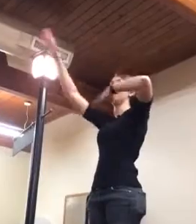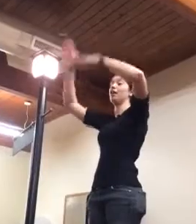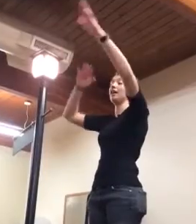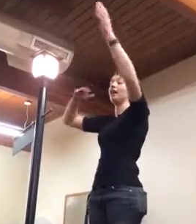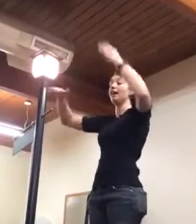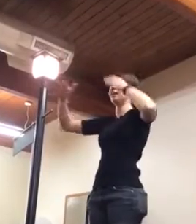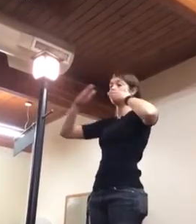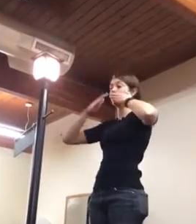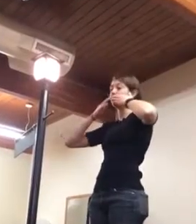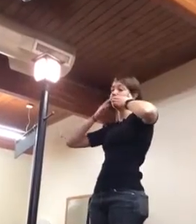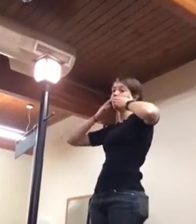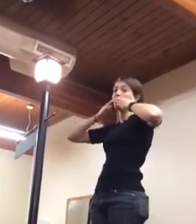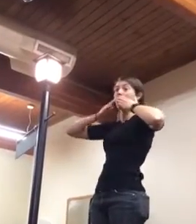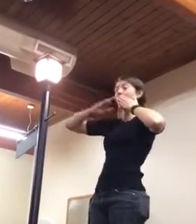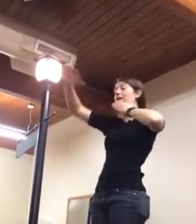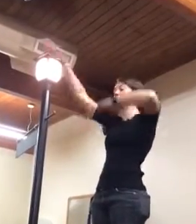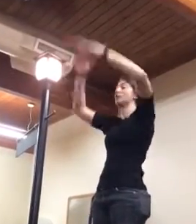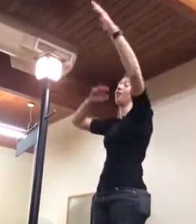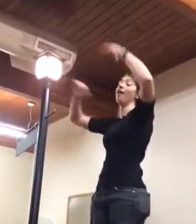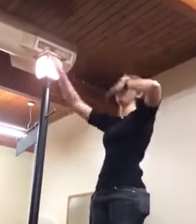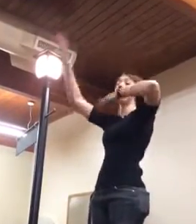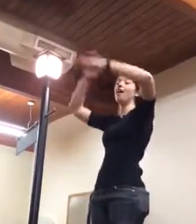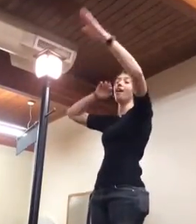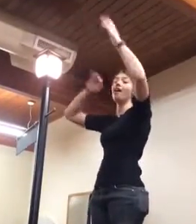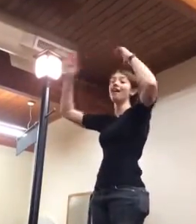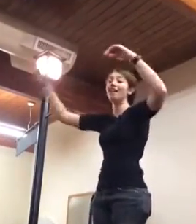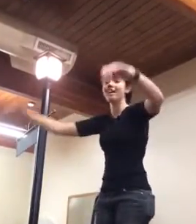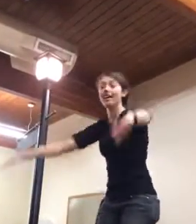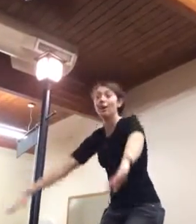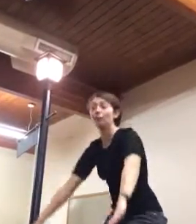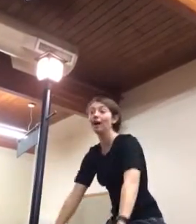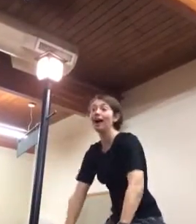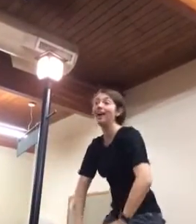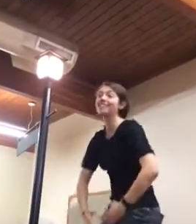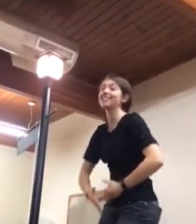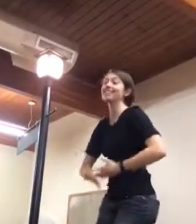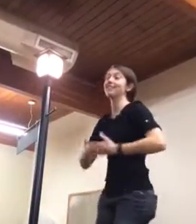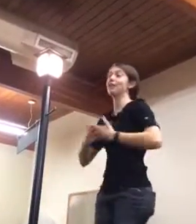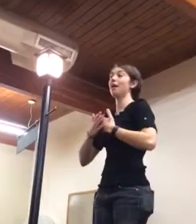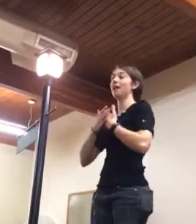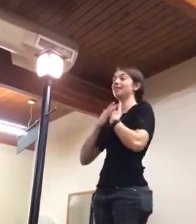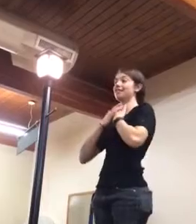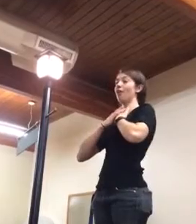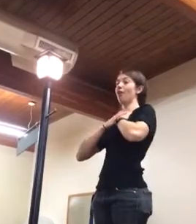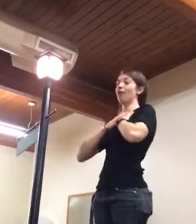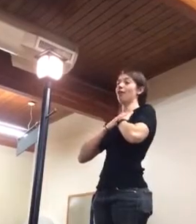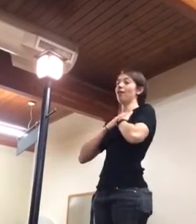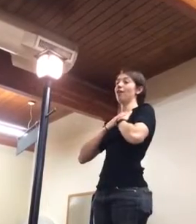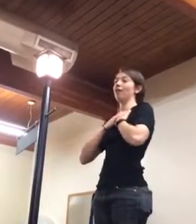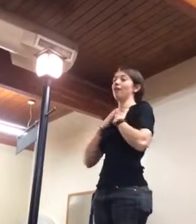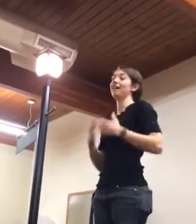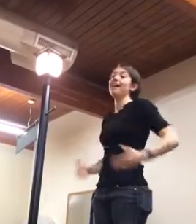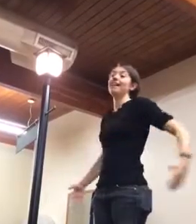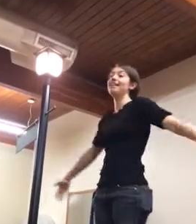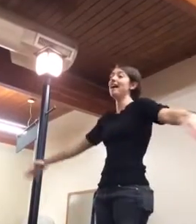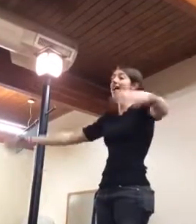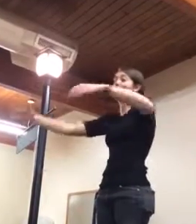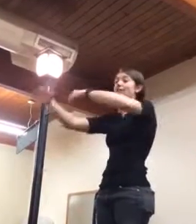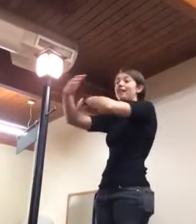Joy, unspeakable joy, rises in my soul, never